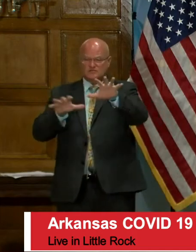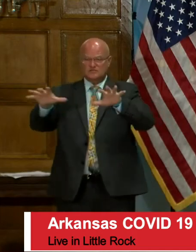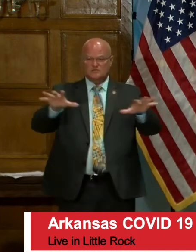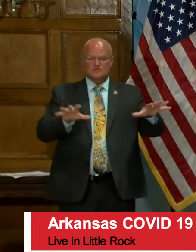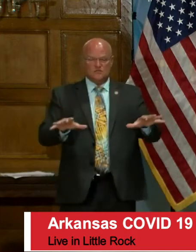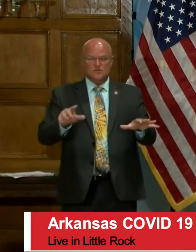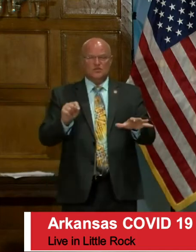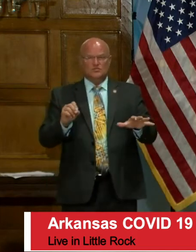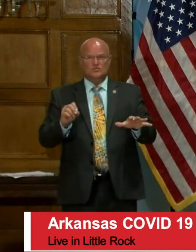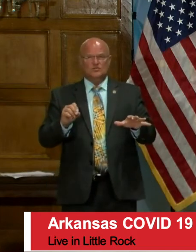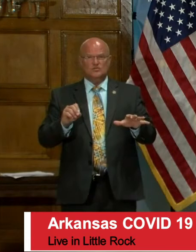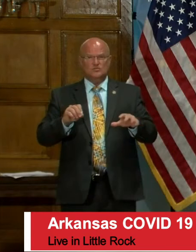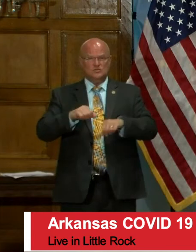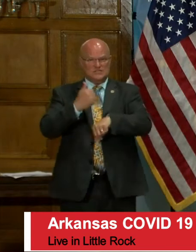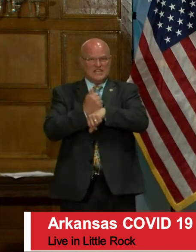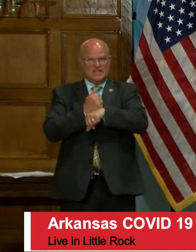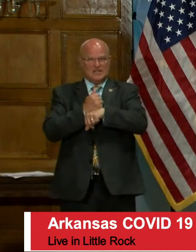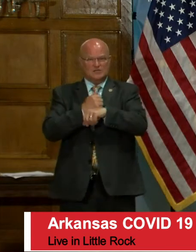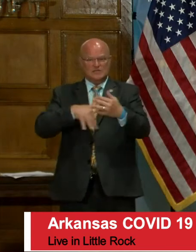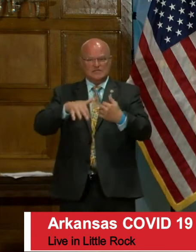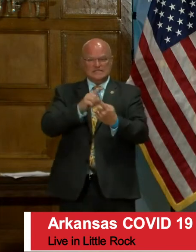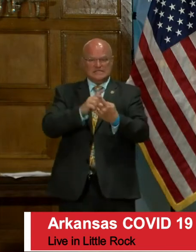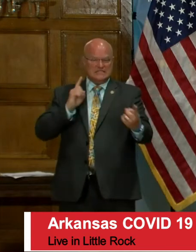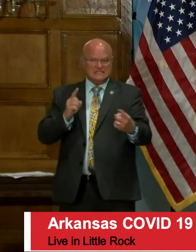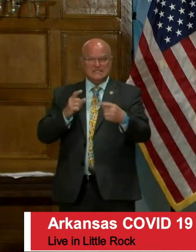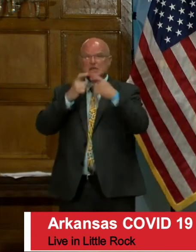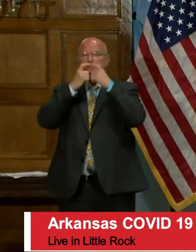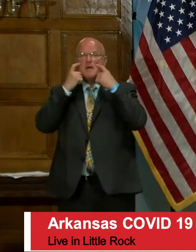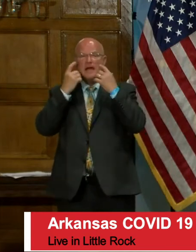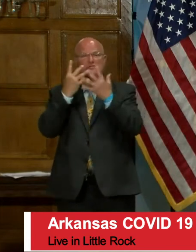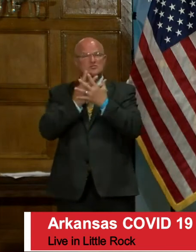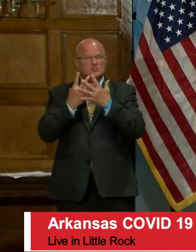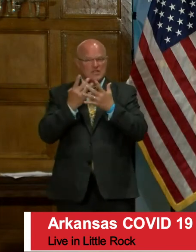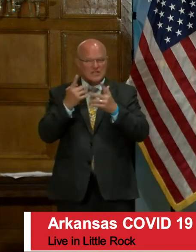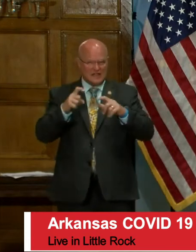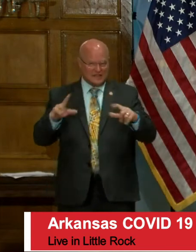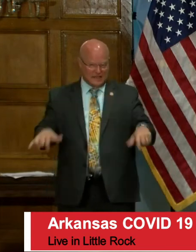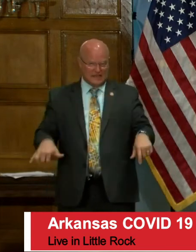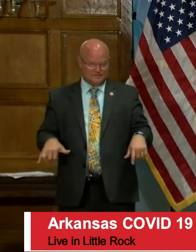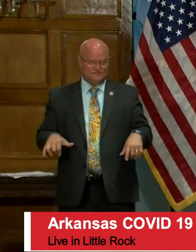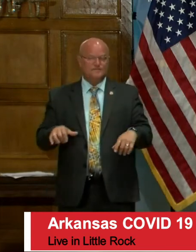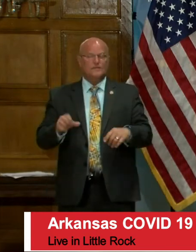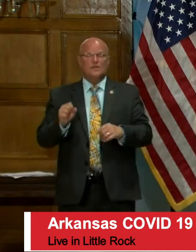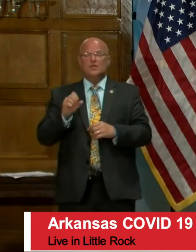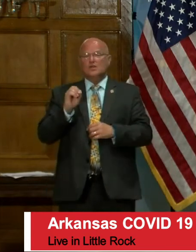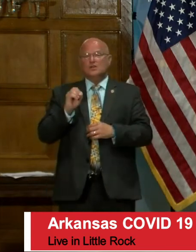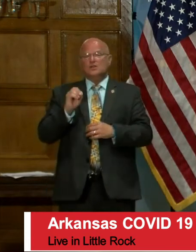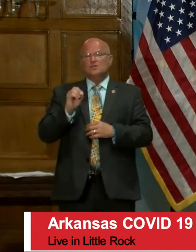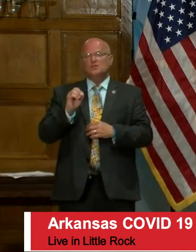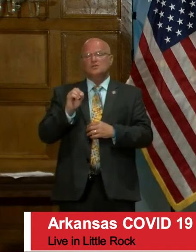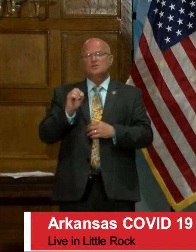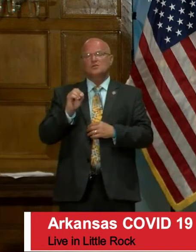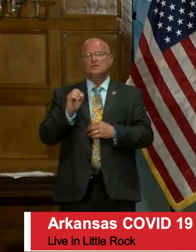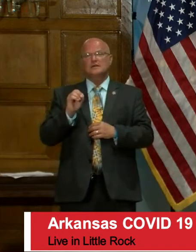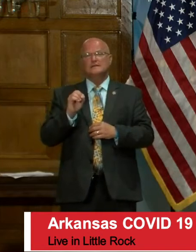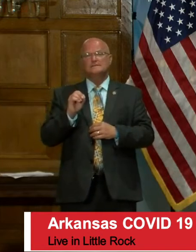and implement distancing, masks, screening, and things of that sort.